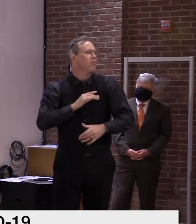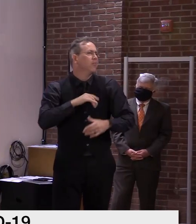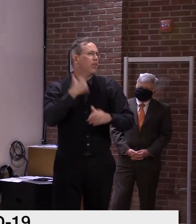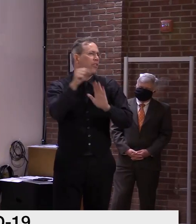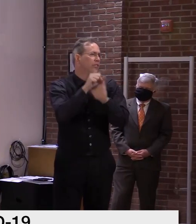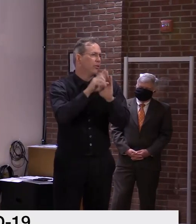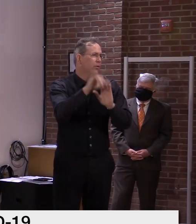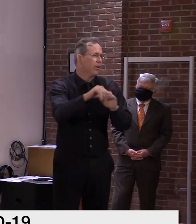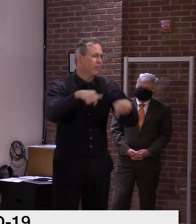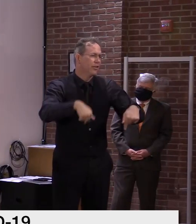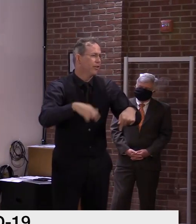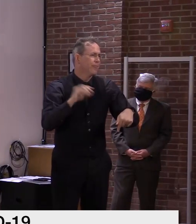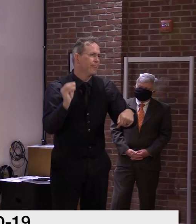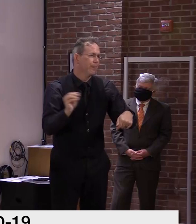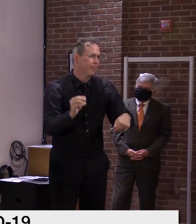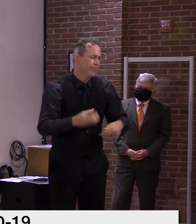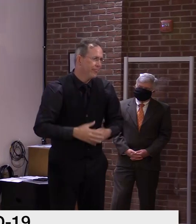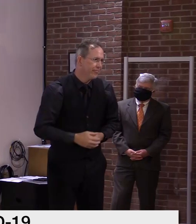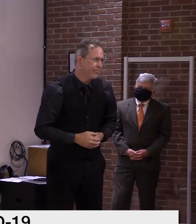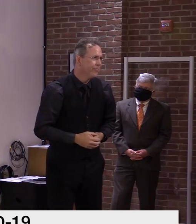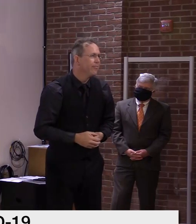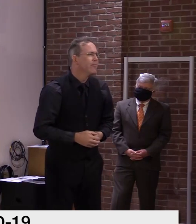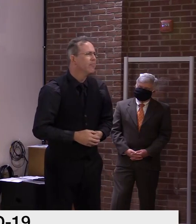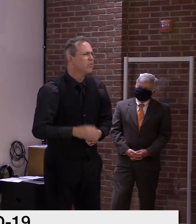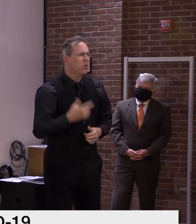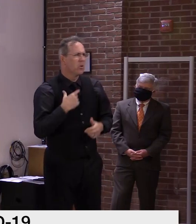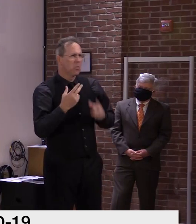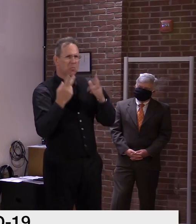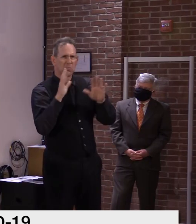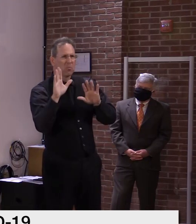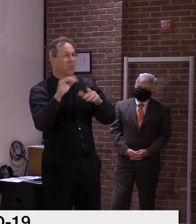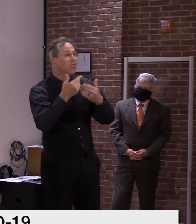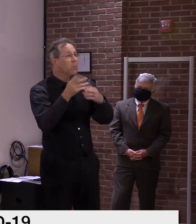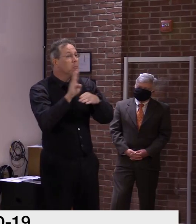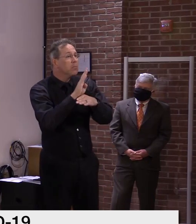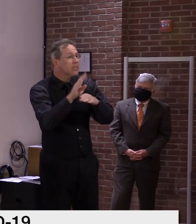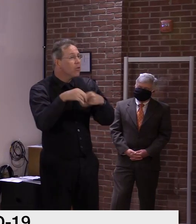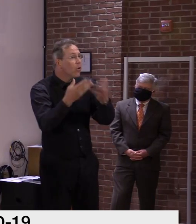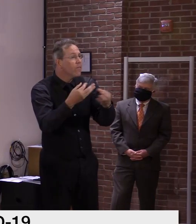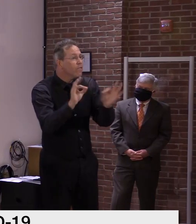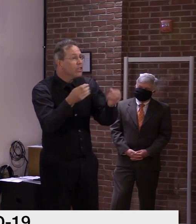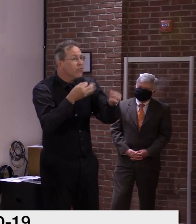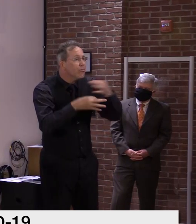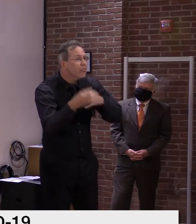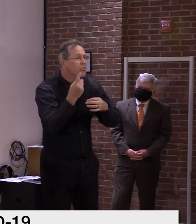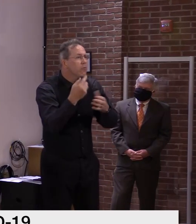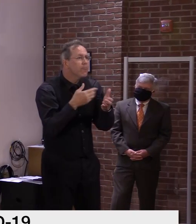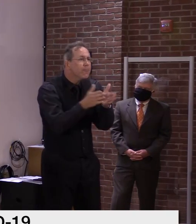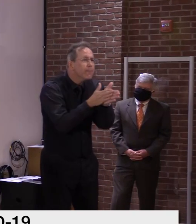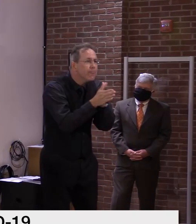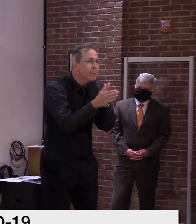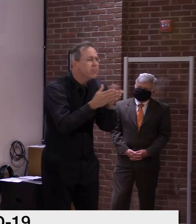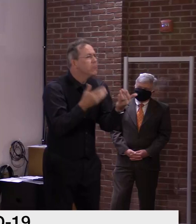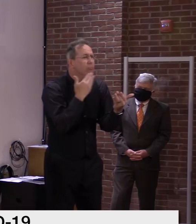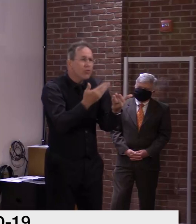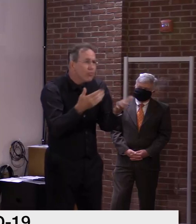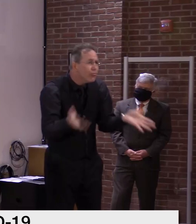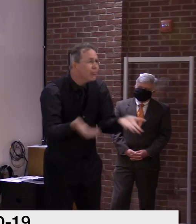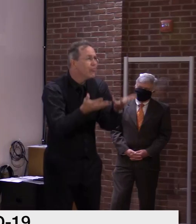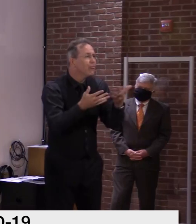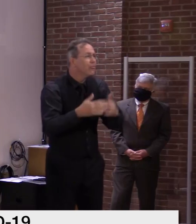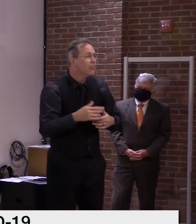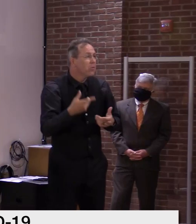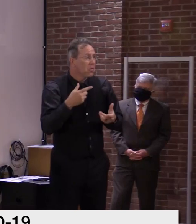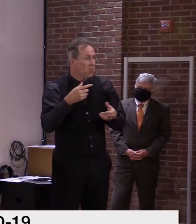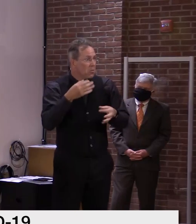But at this point, we are not considering as a state to provide for any cash incentives. It's